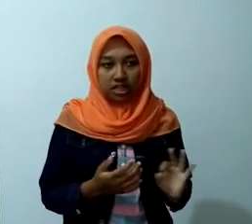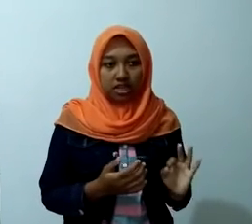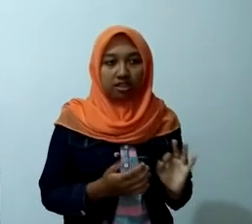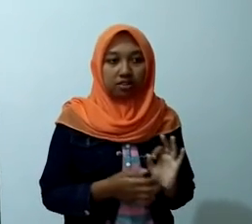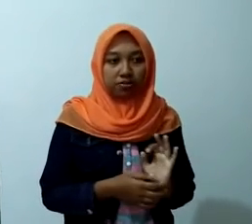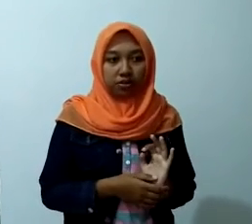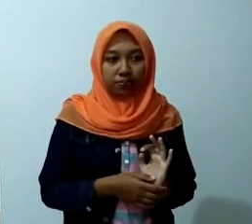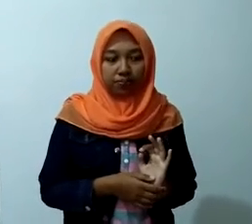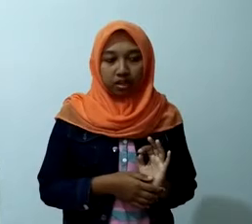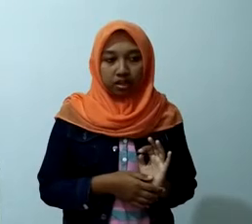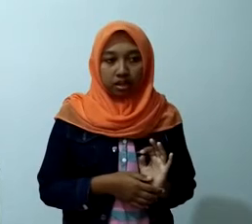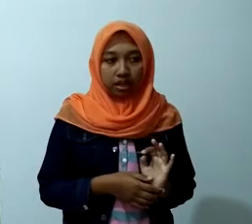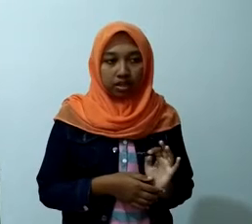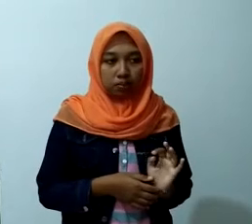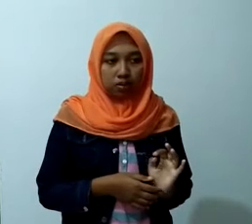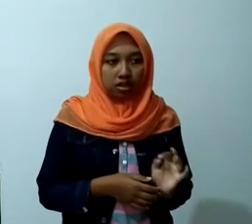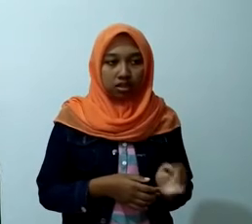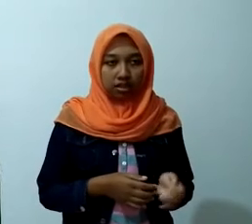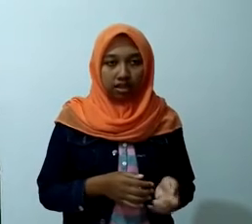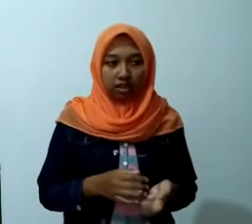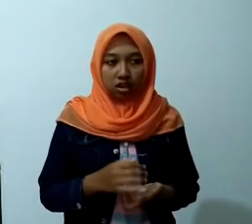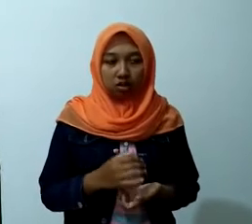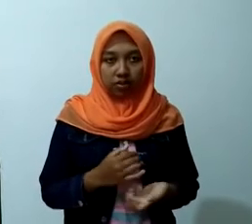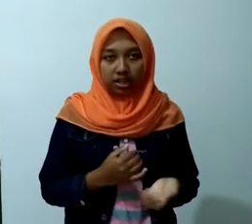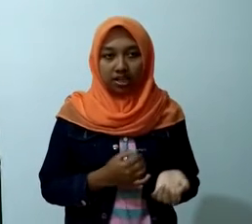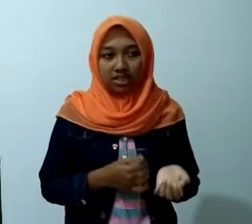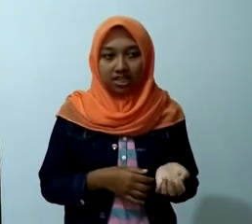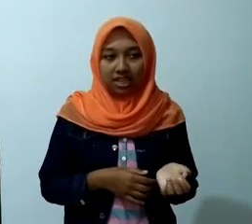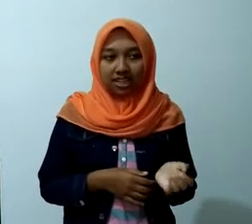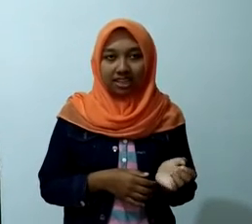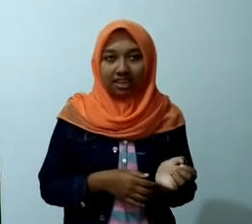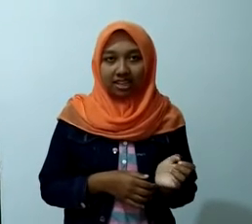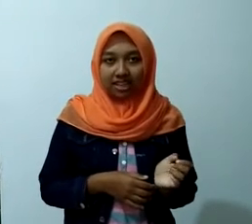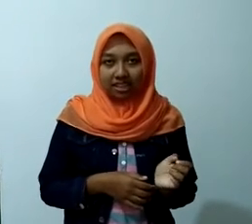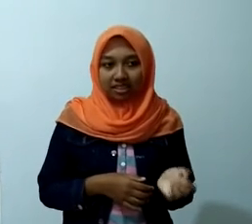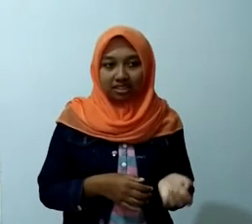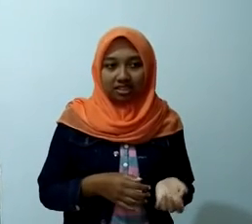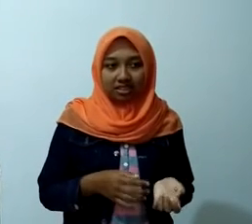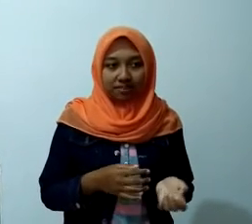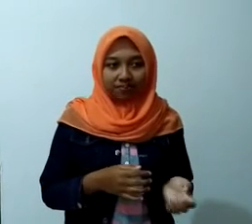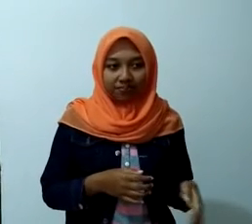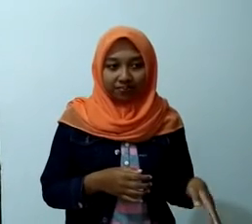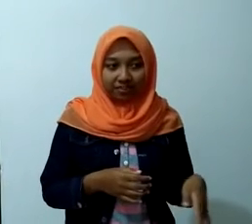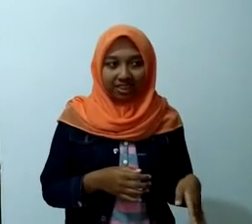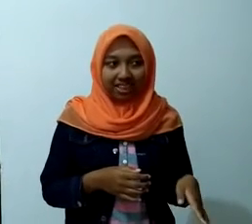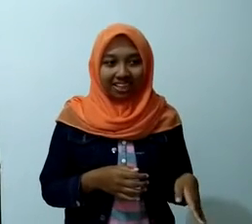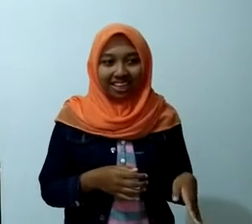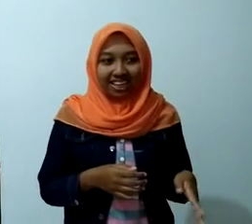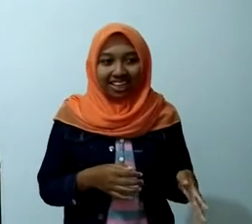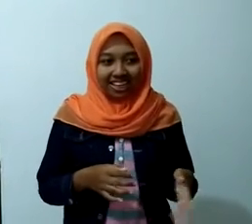the last is interview. And about the technique of analyzing data, the